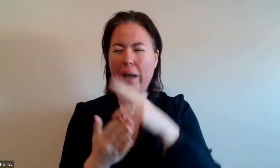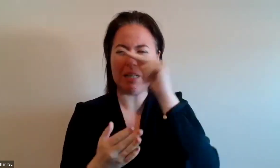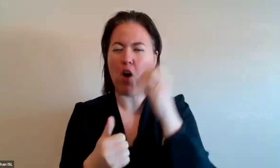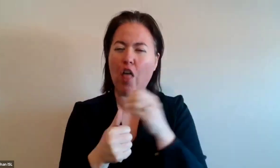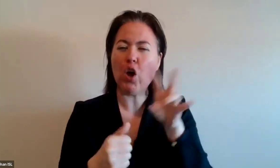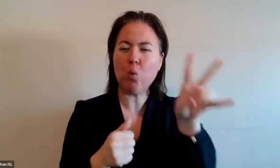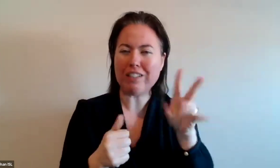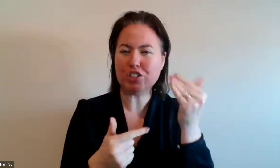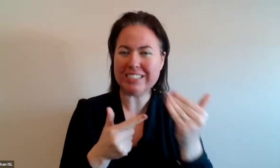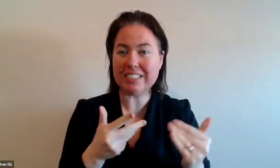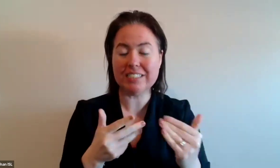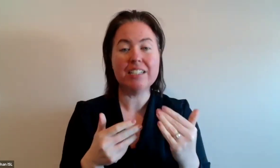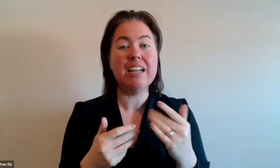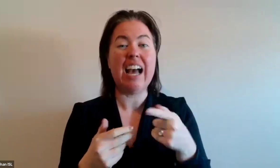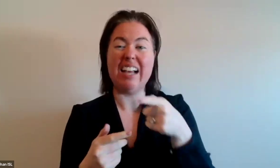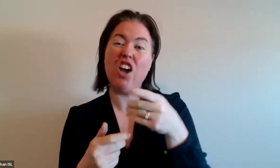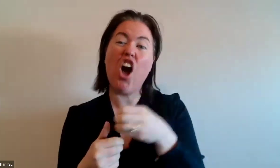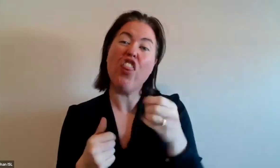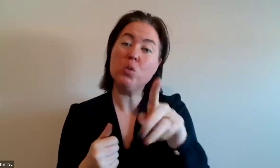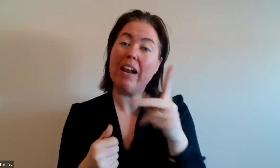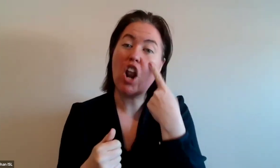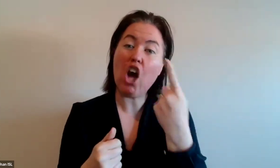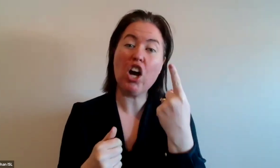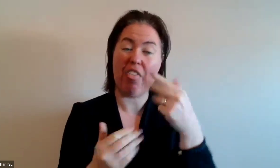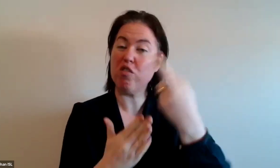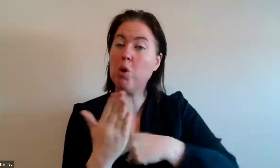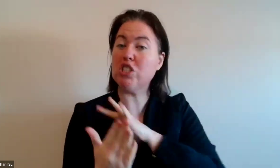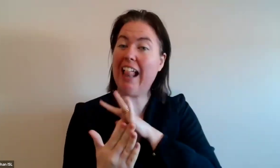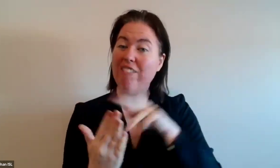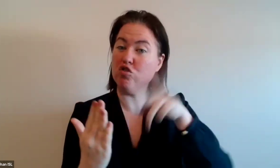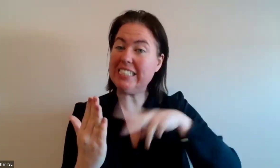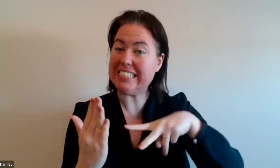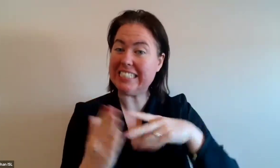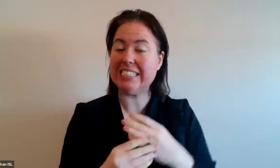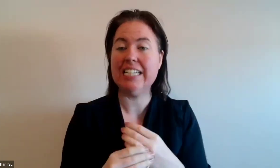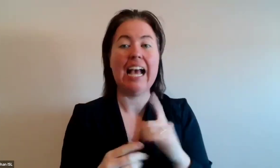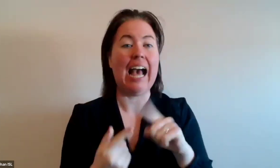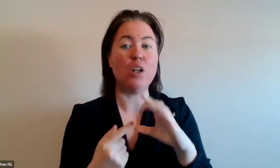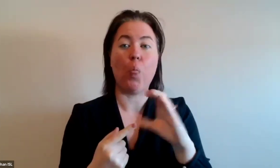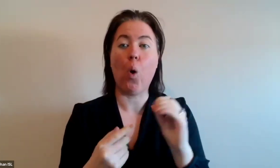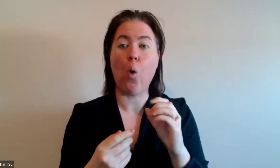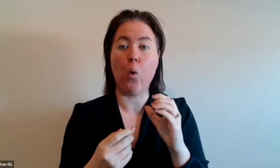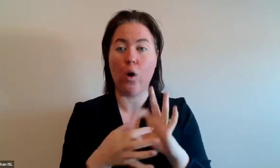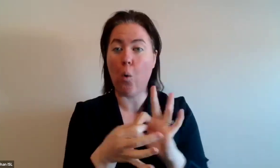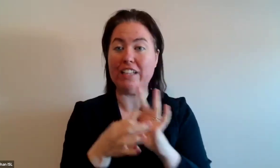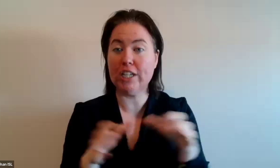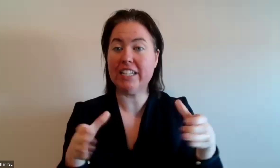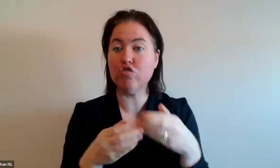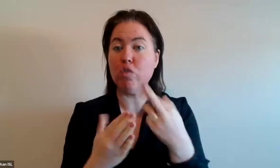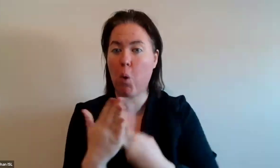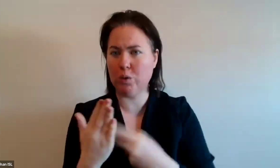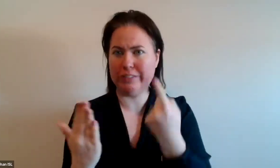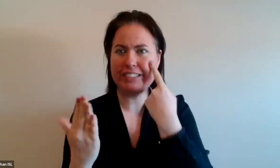can look into our 2 reports and the 2 coalition reports also for